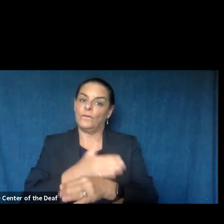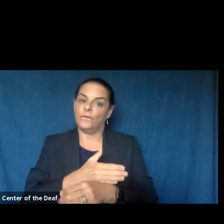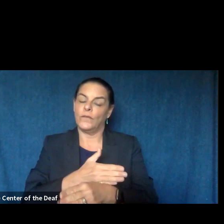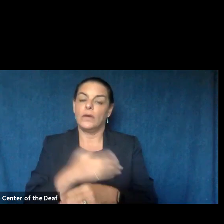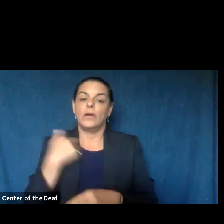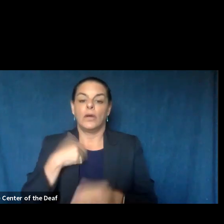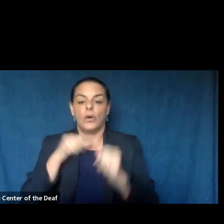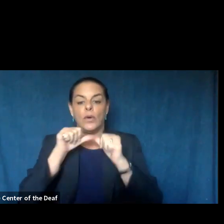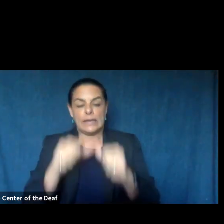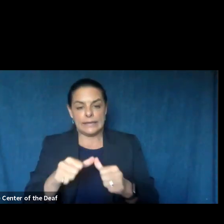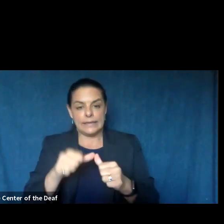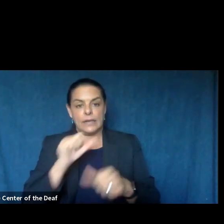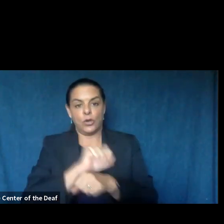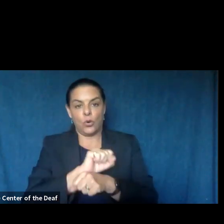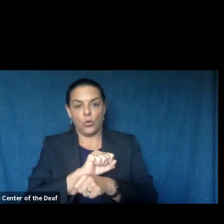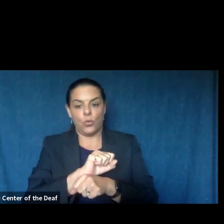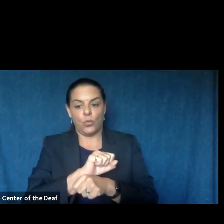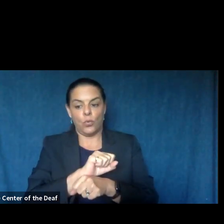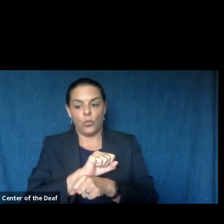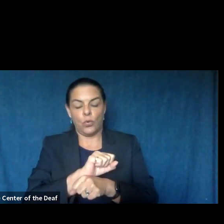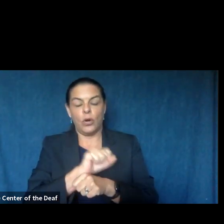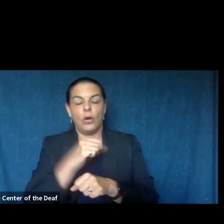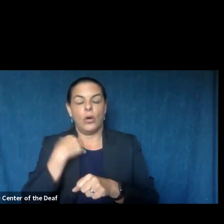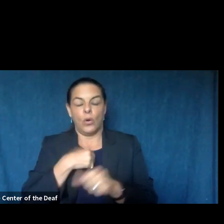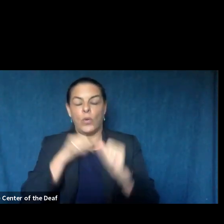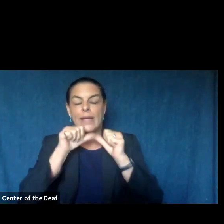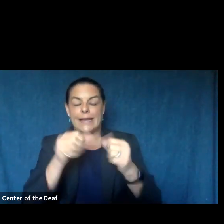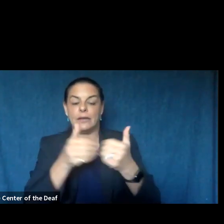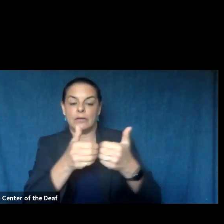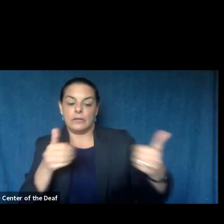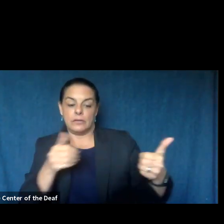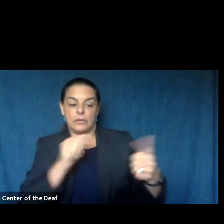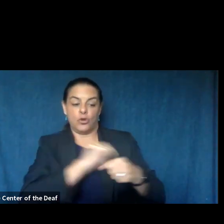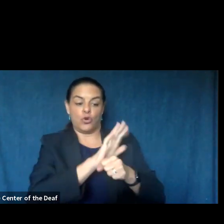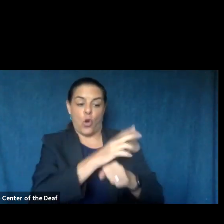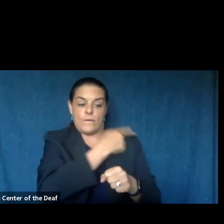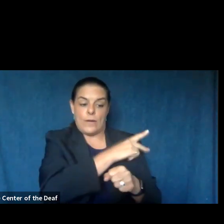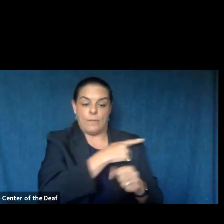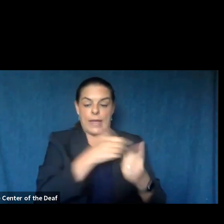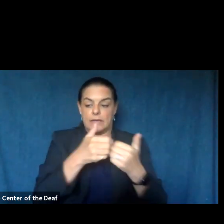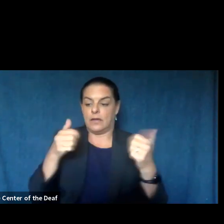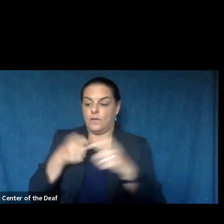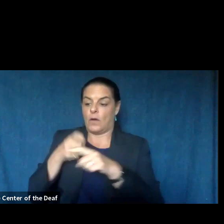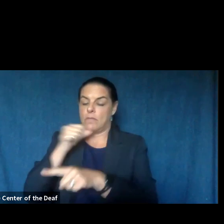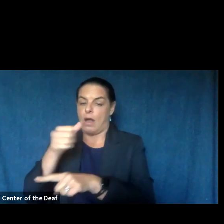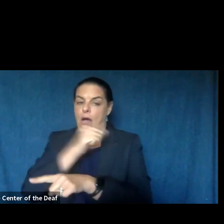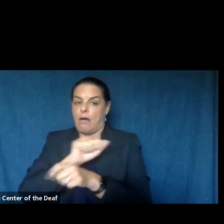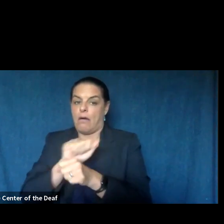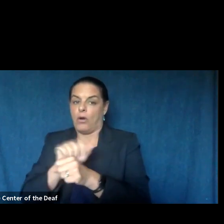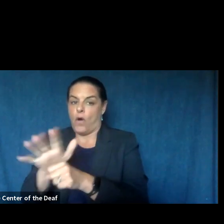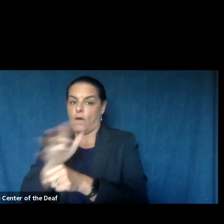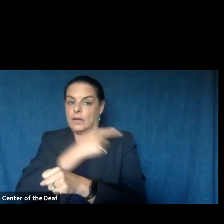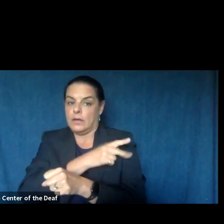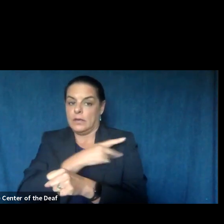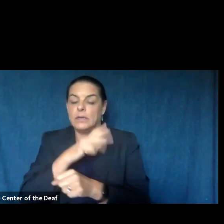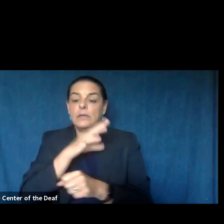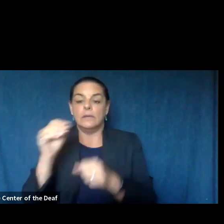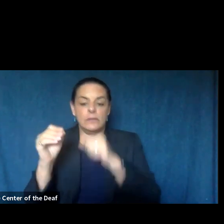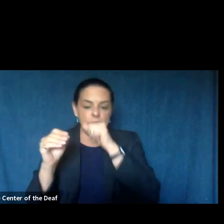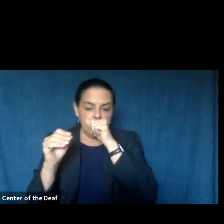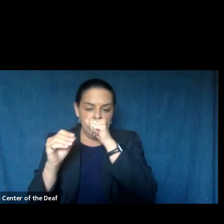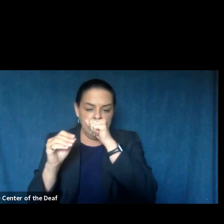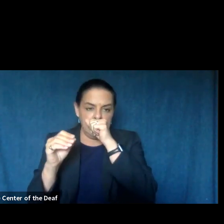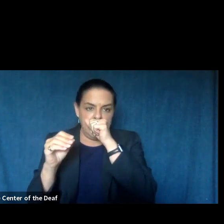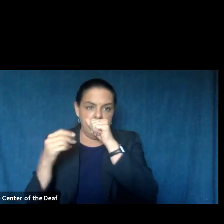to cohort COVID patients away from our non-COVID patients. And as Charity mentioned, our surge capacity is